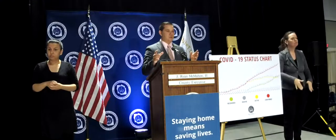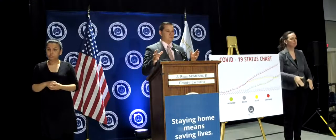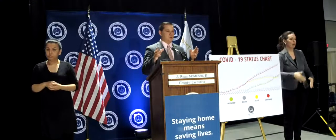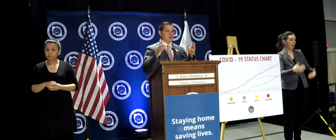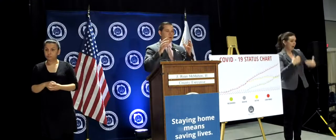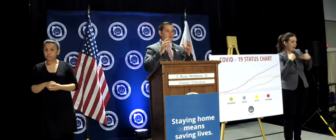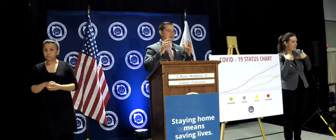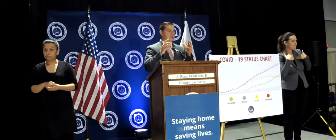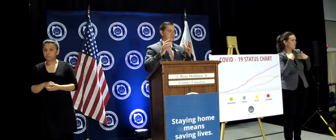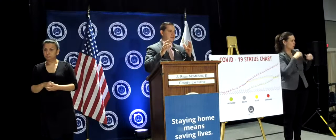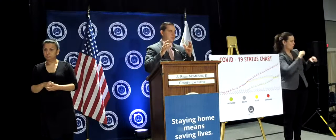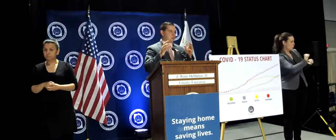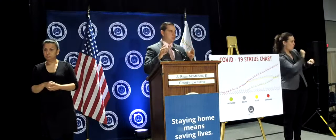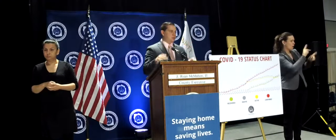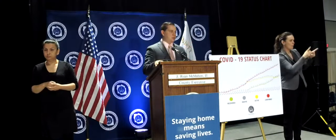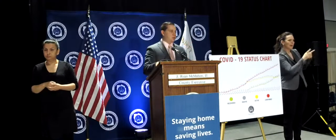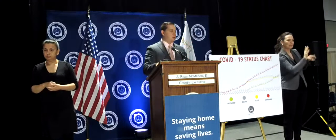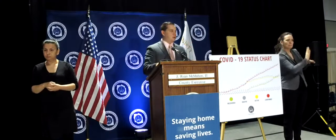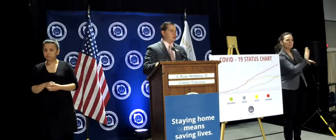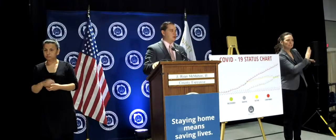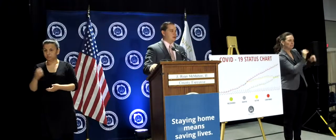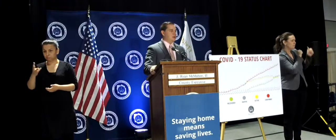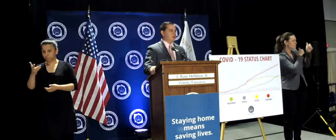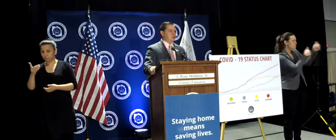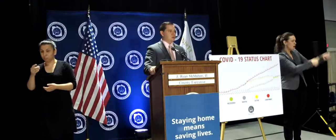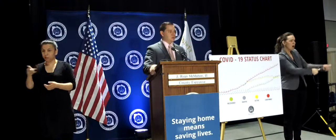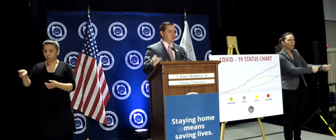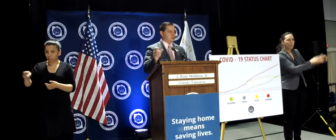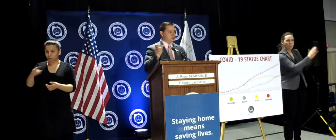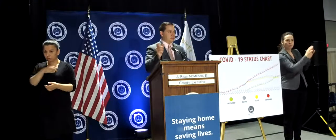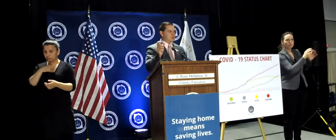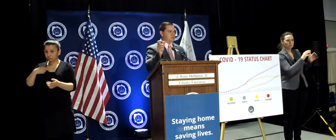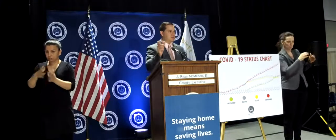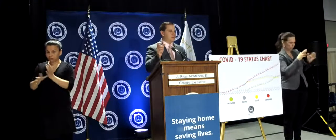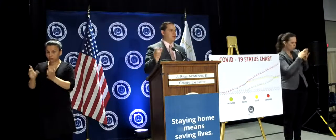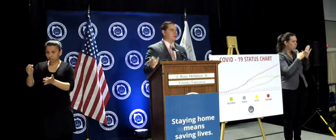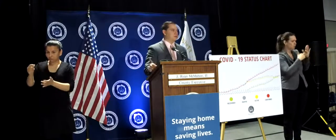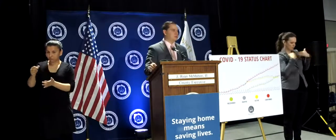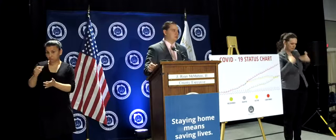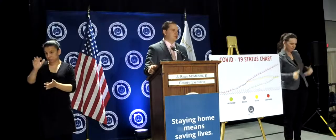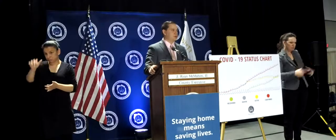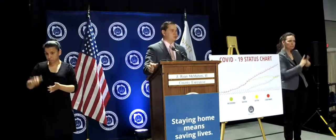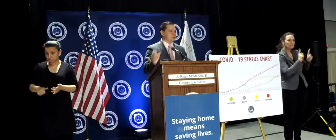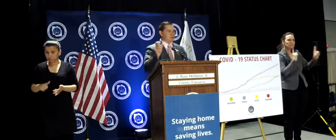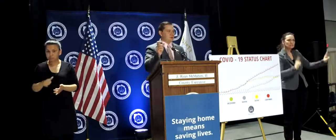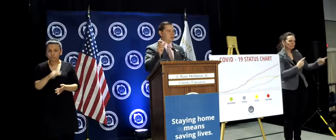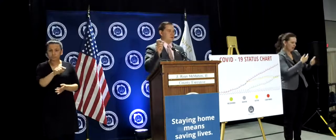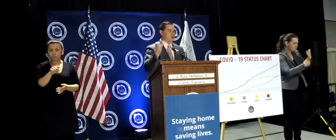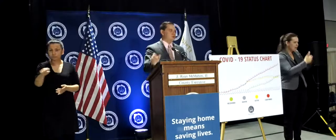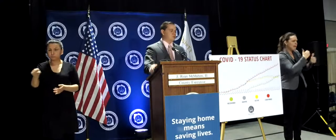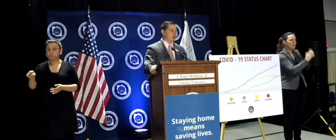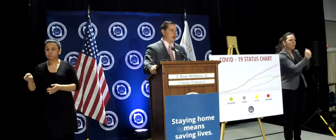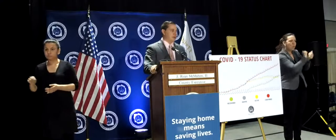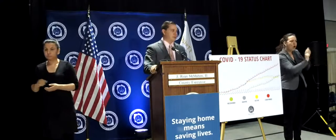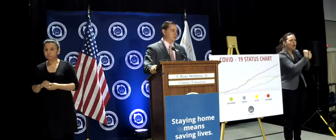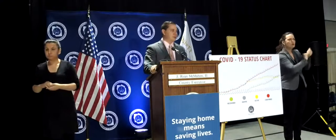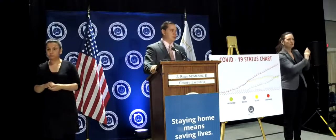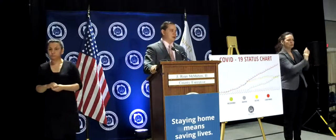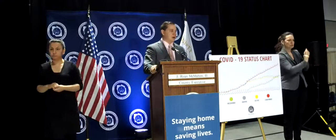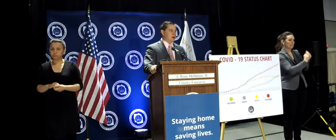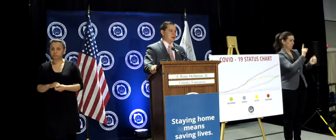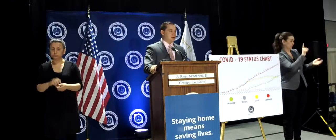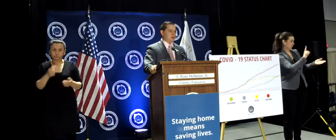where you have more density in the community, and then you're testing this virus, and you see how this virus